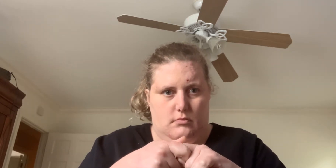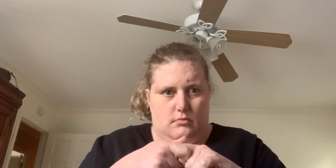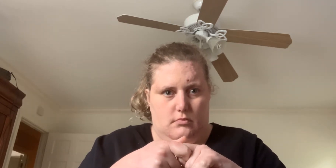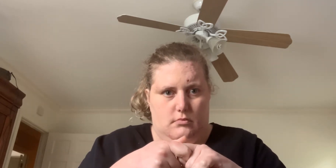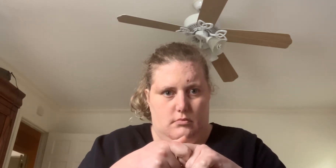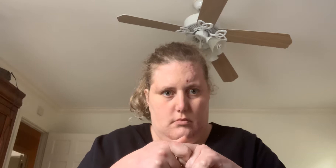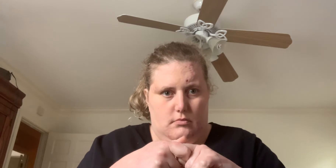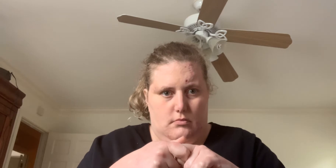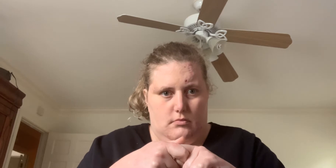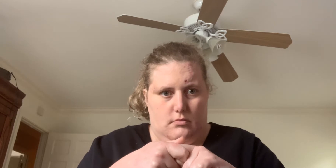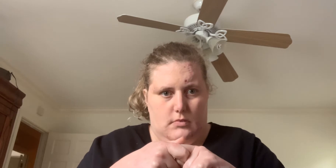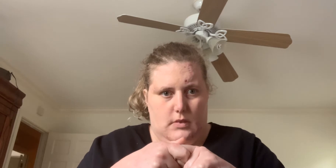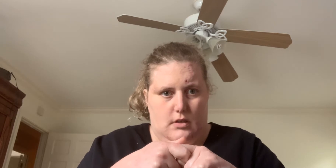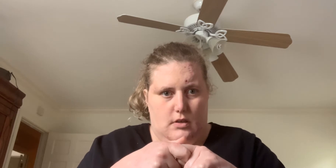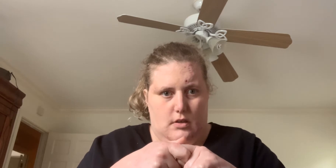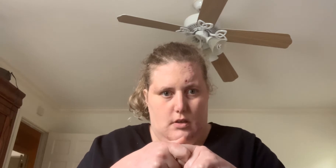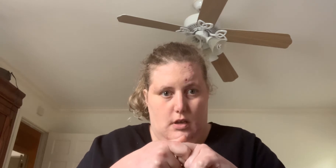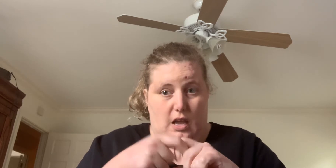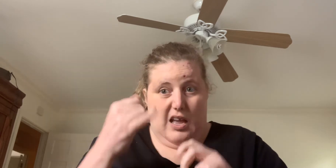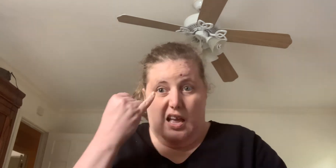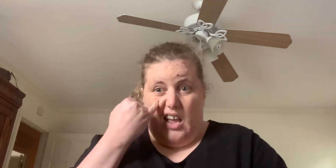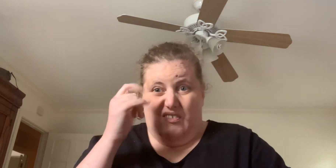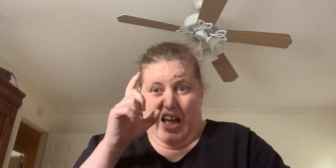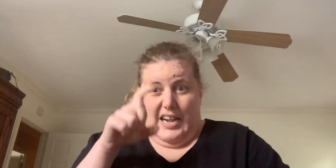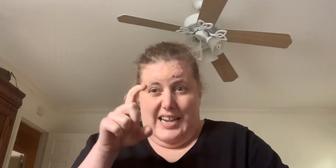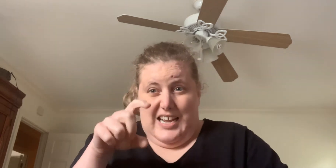5 moles of NH3?